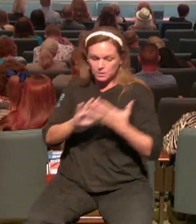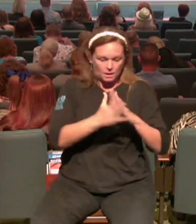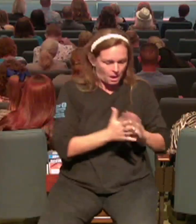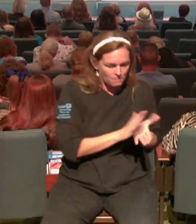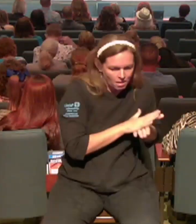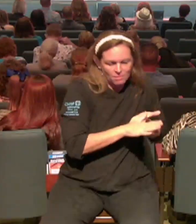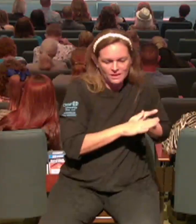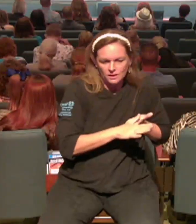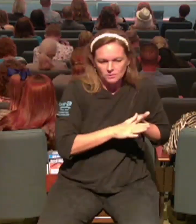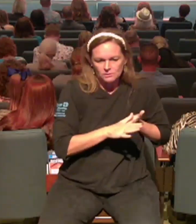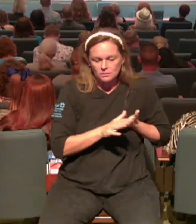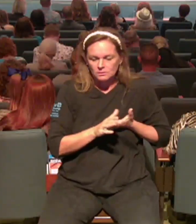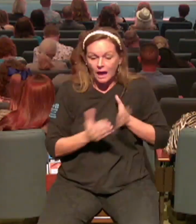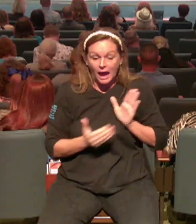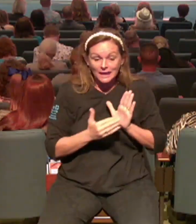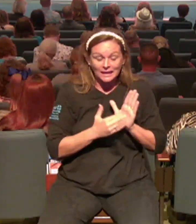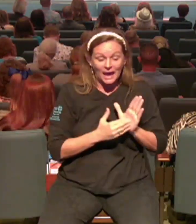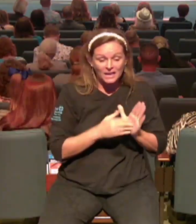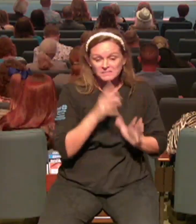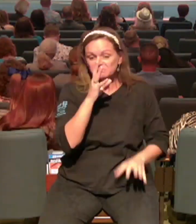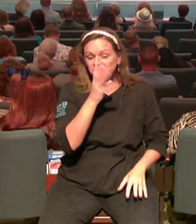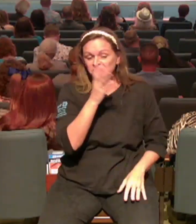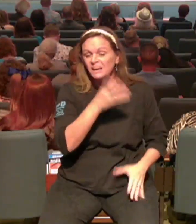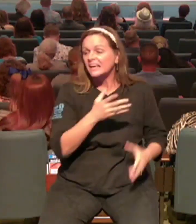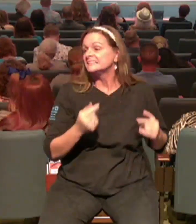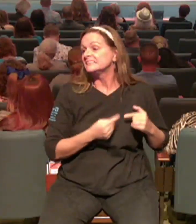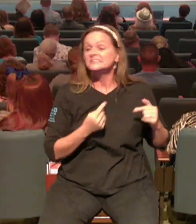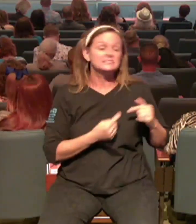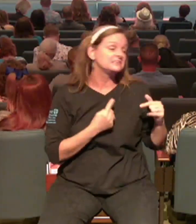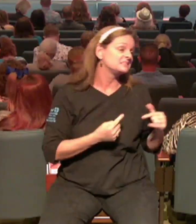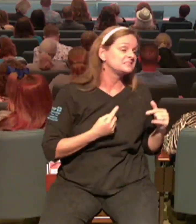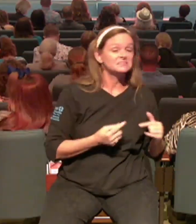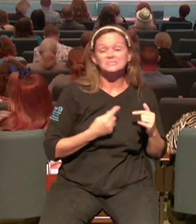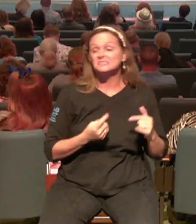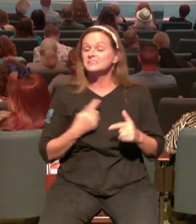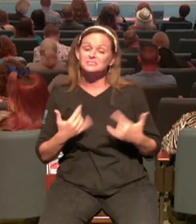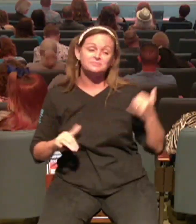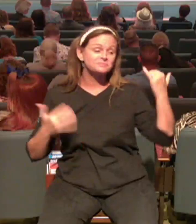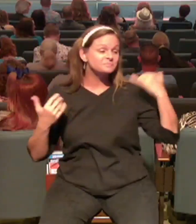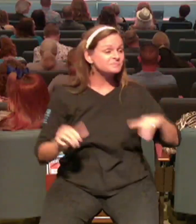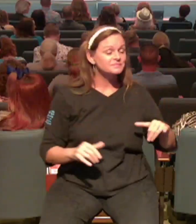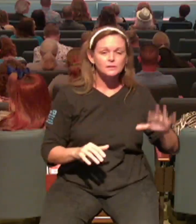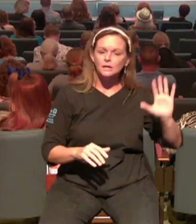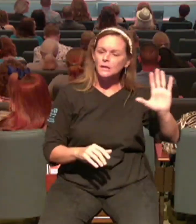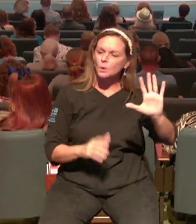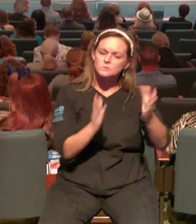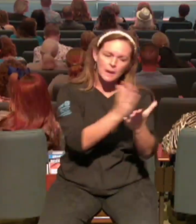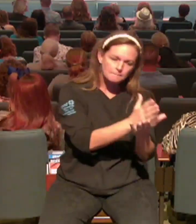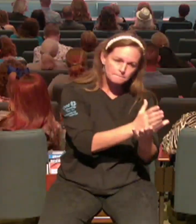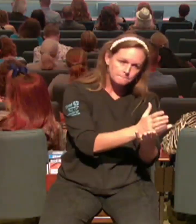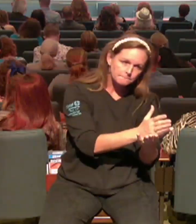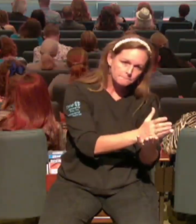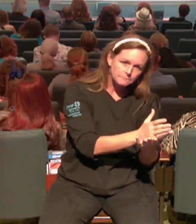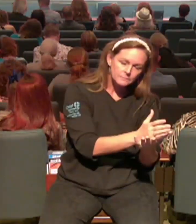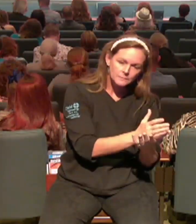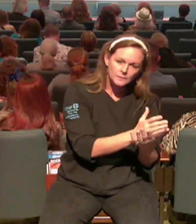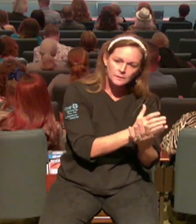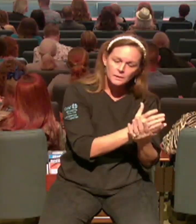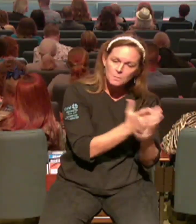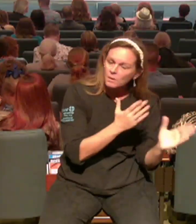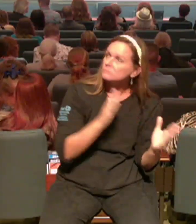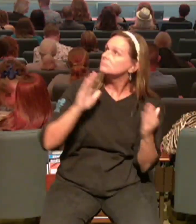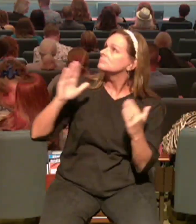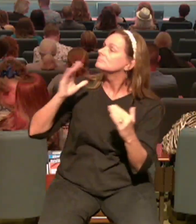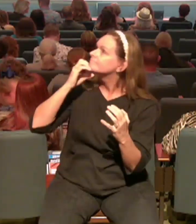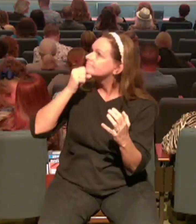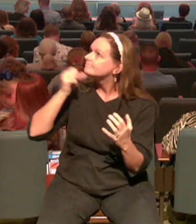soul. So he says, neither do I condemn you. Go and sin no more. You know, he was the only person there that day that could have